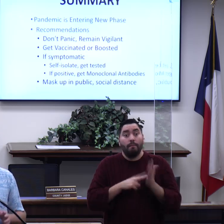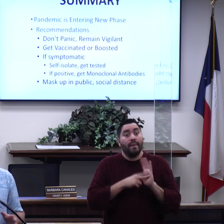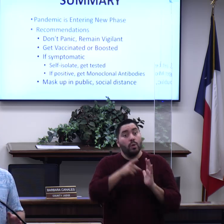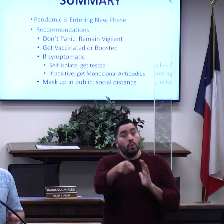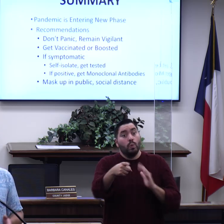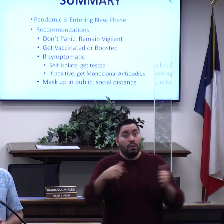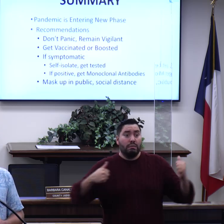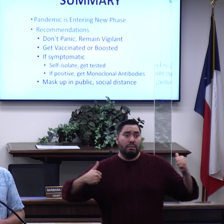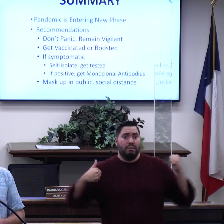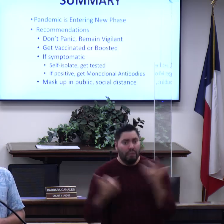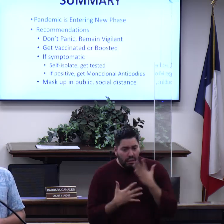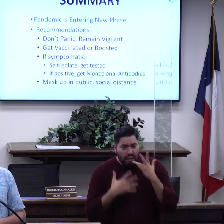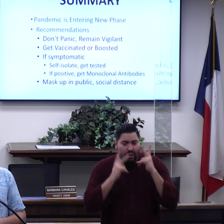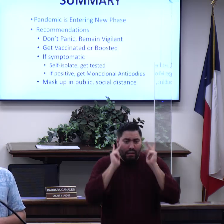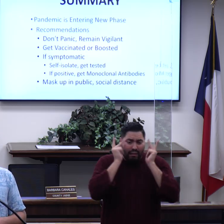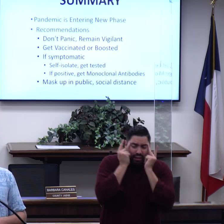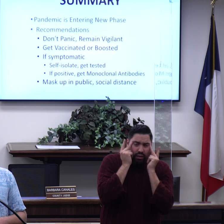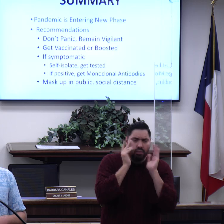get scared here.